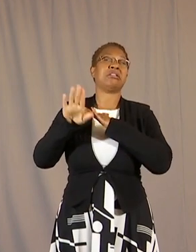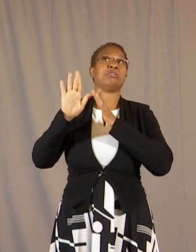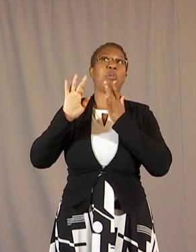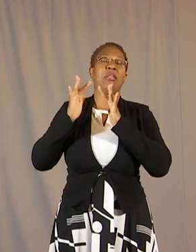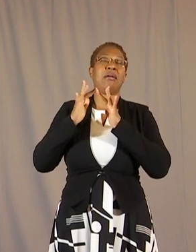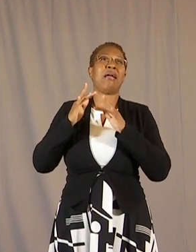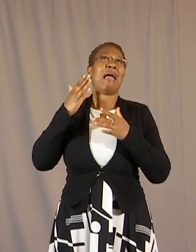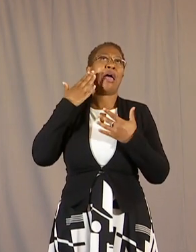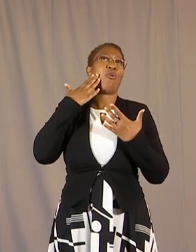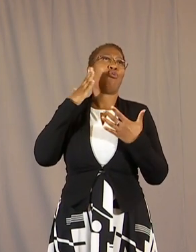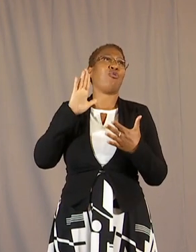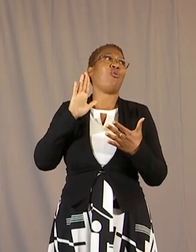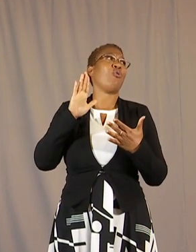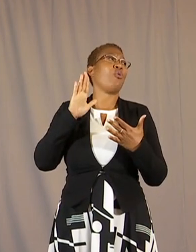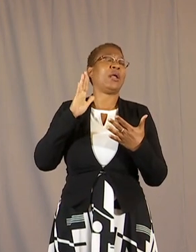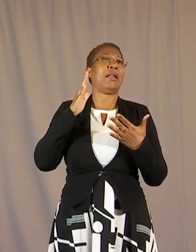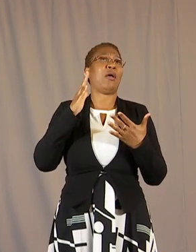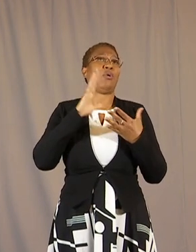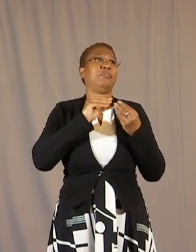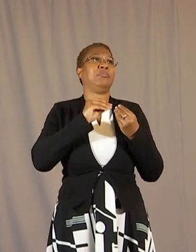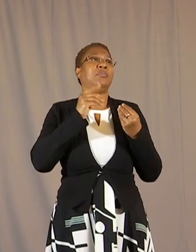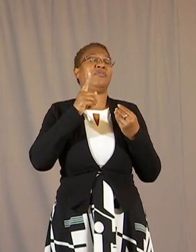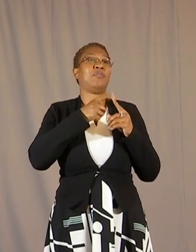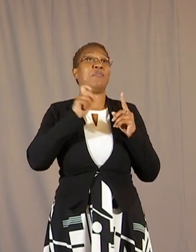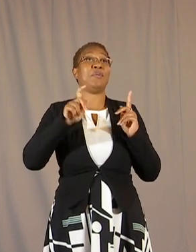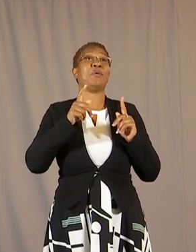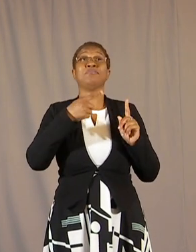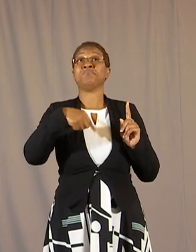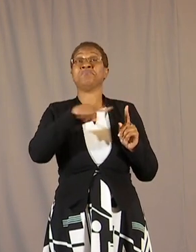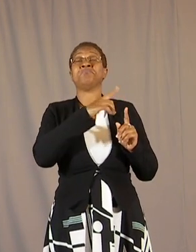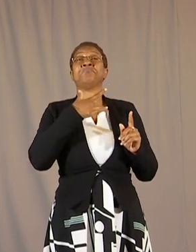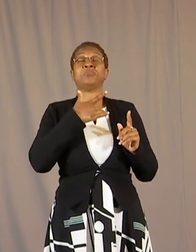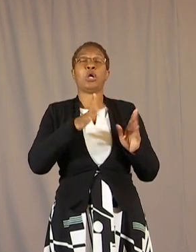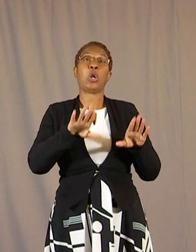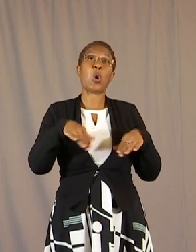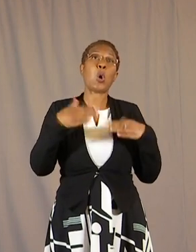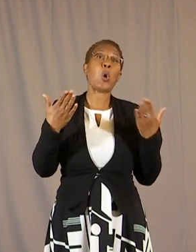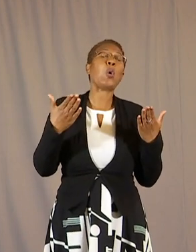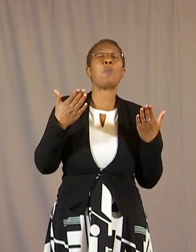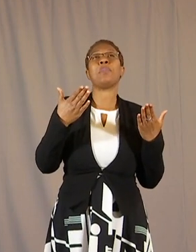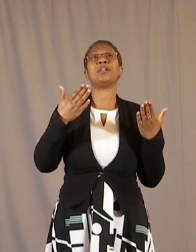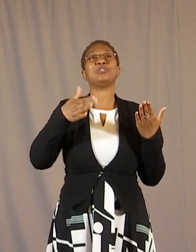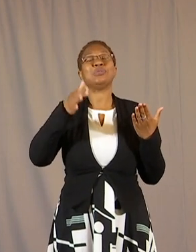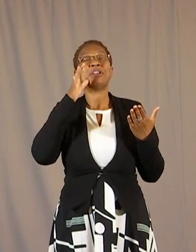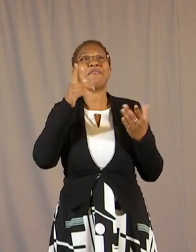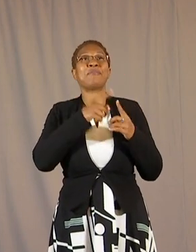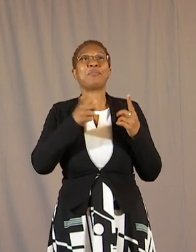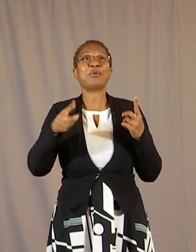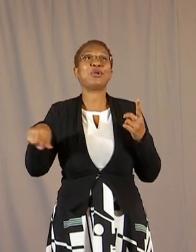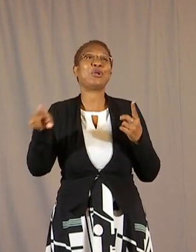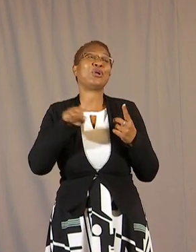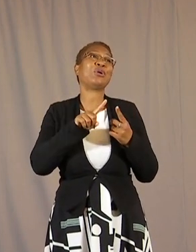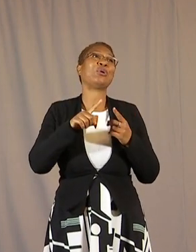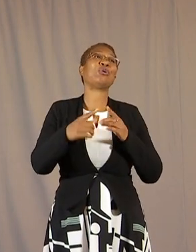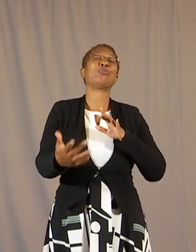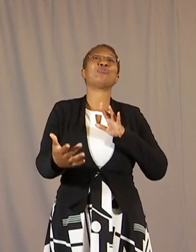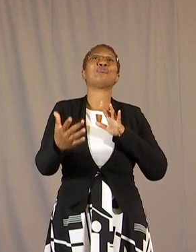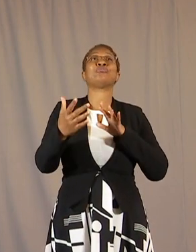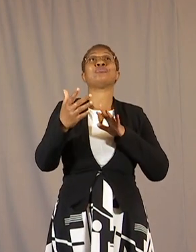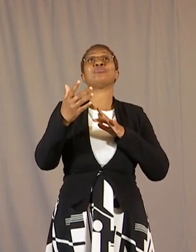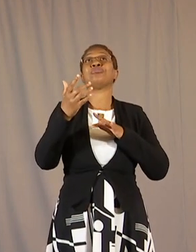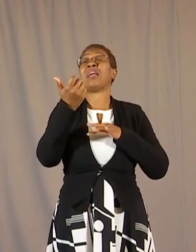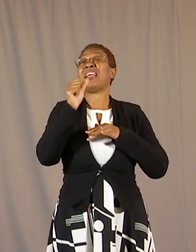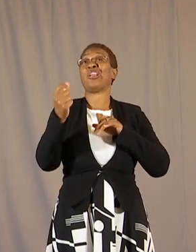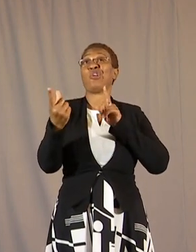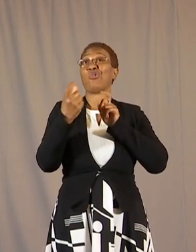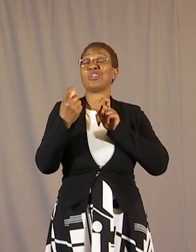I don't want to speak for people, but they're always very open to hearing from you and receiving any questions or, you